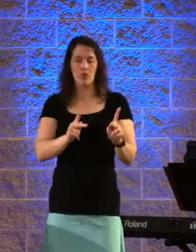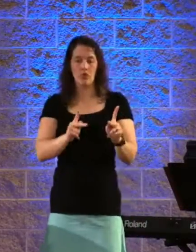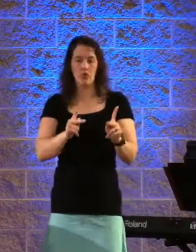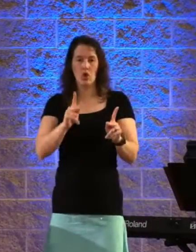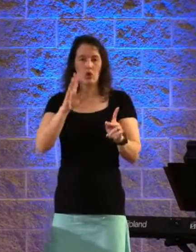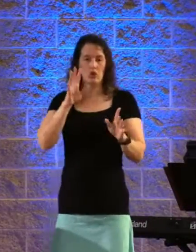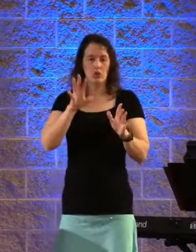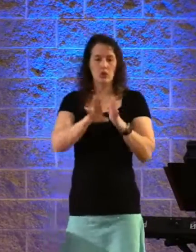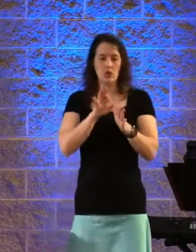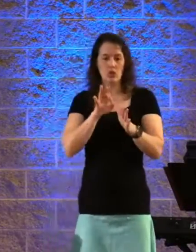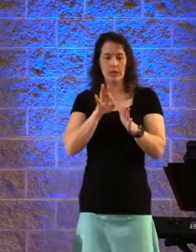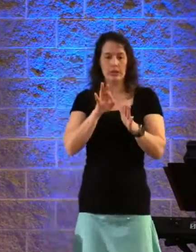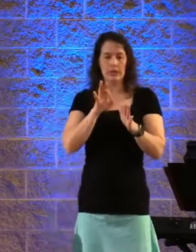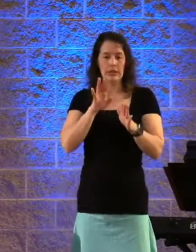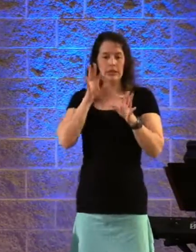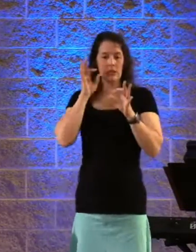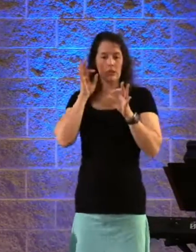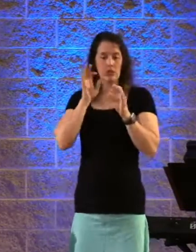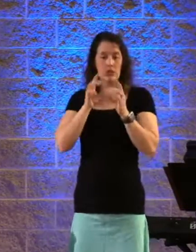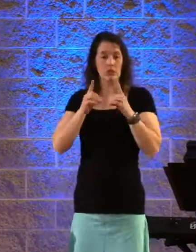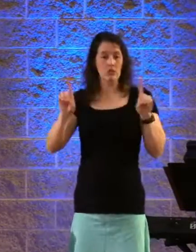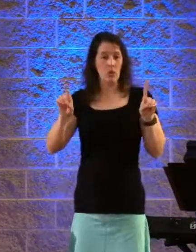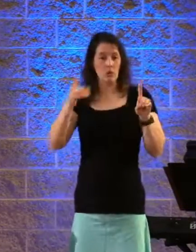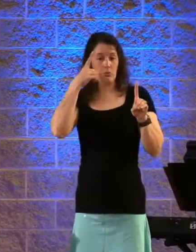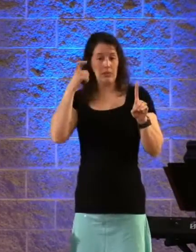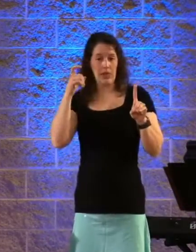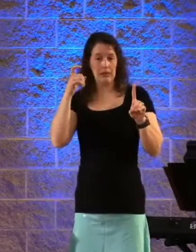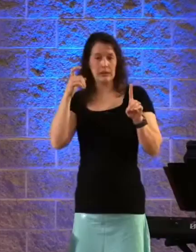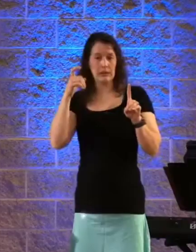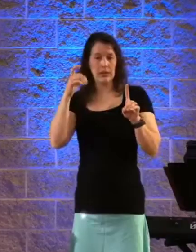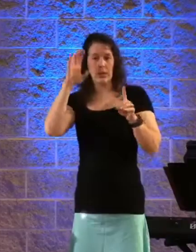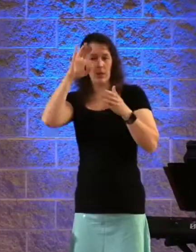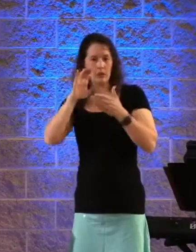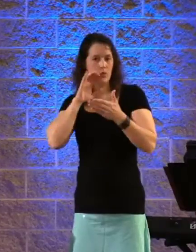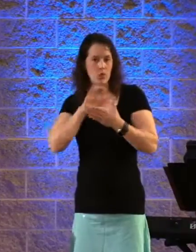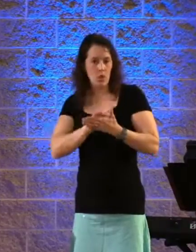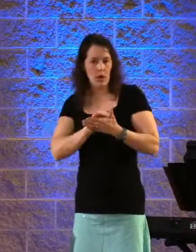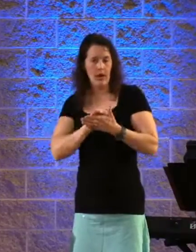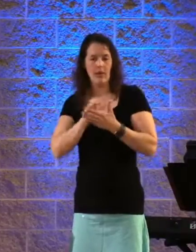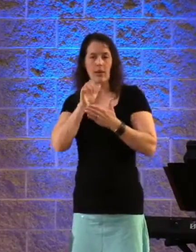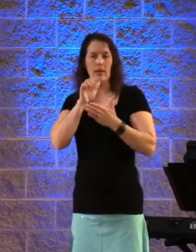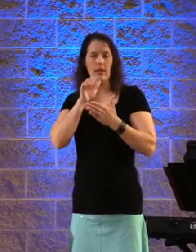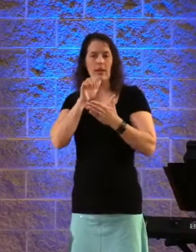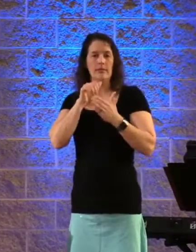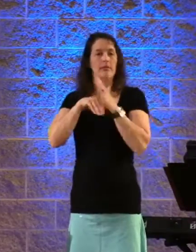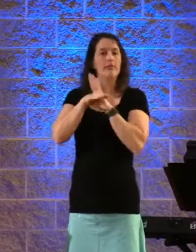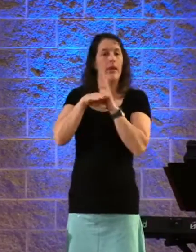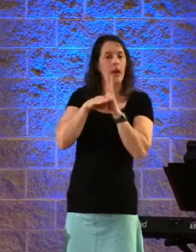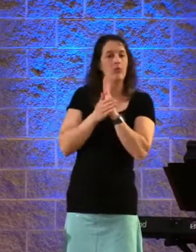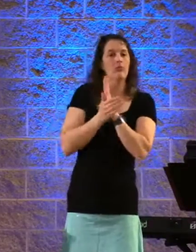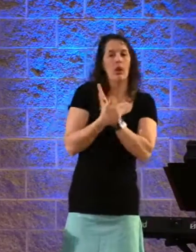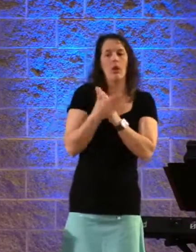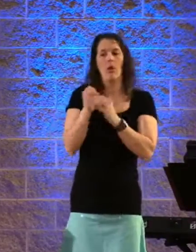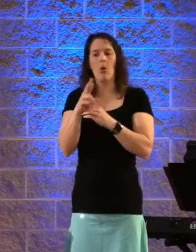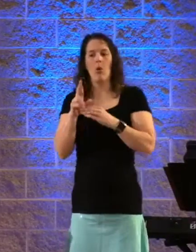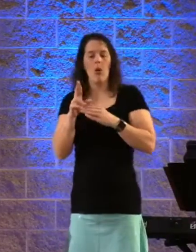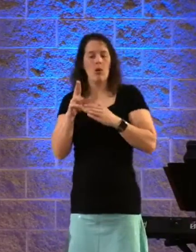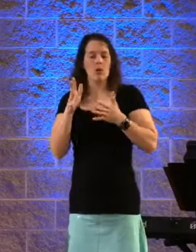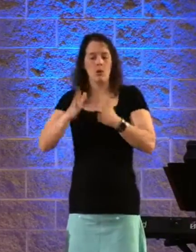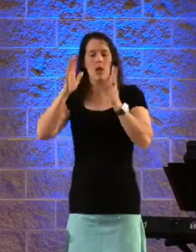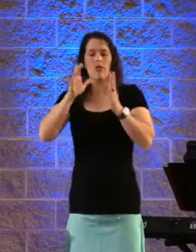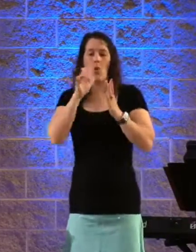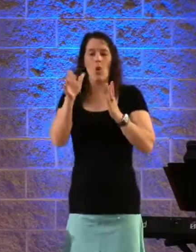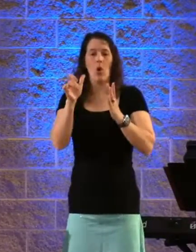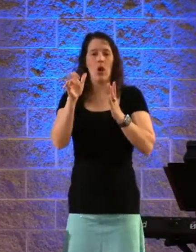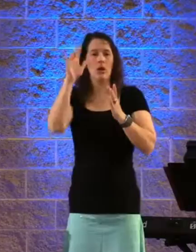choosing to divorce because their spouse was unfaithful or because they were being abandoned. They had a spouse that was